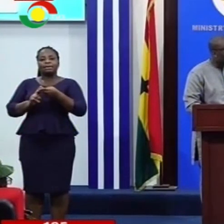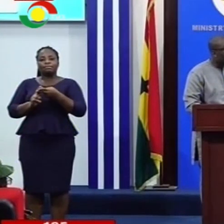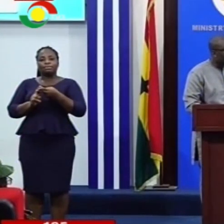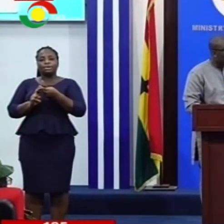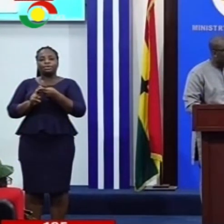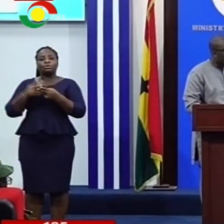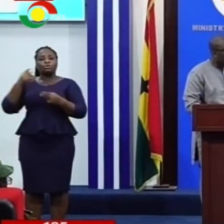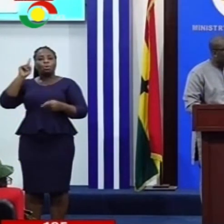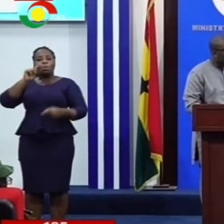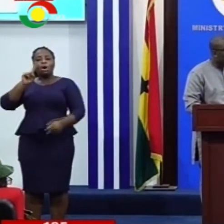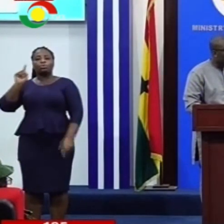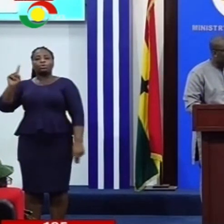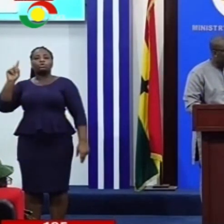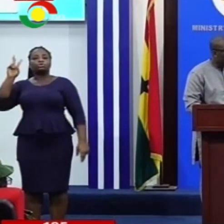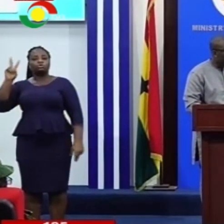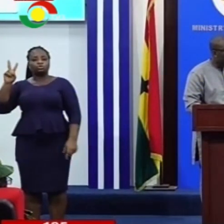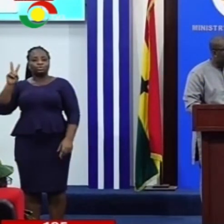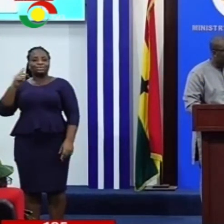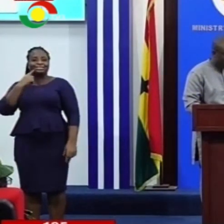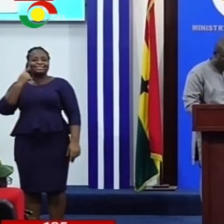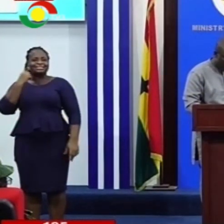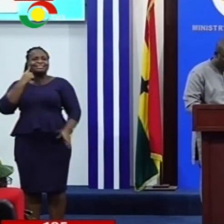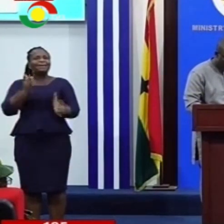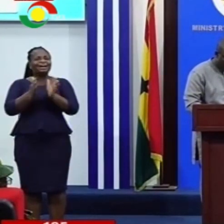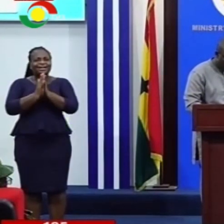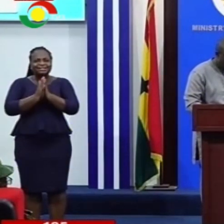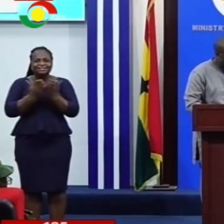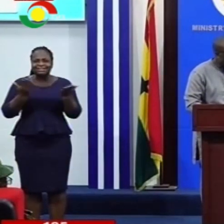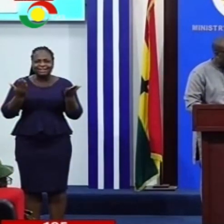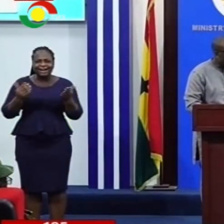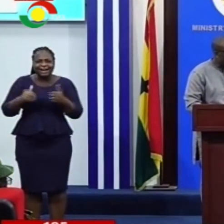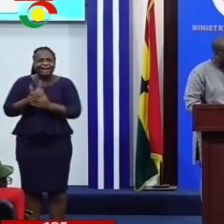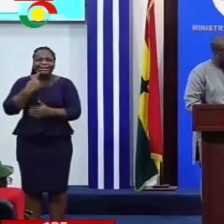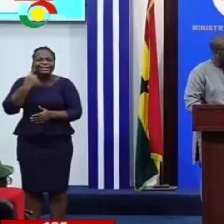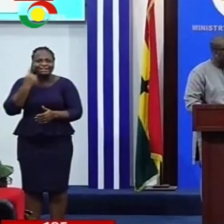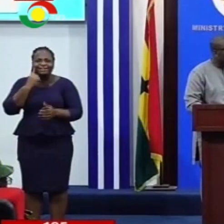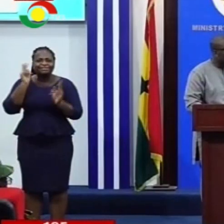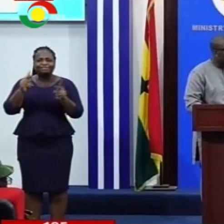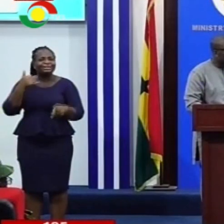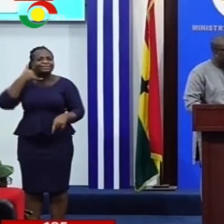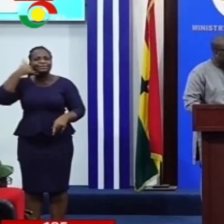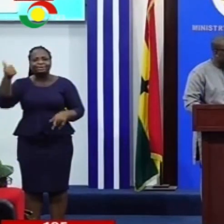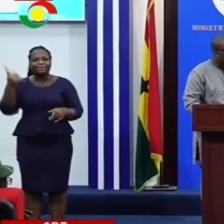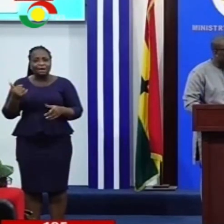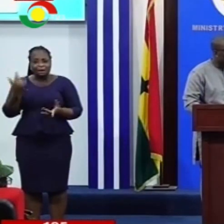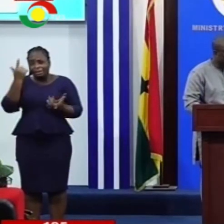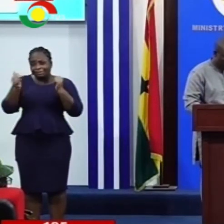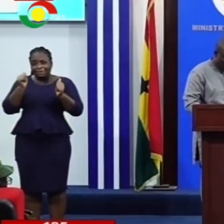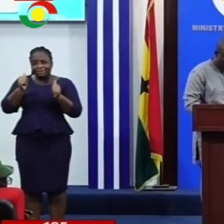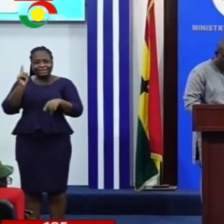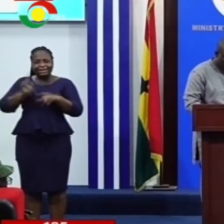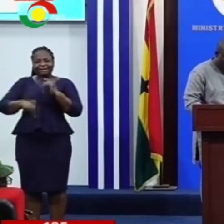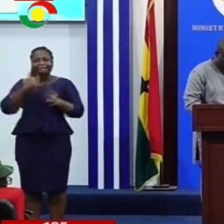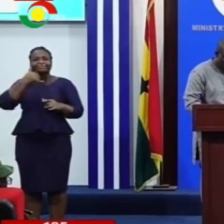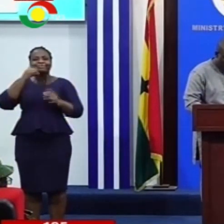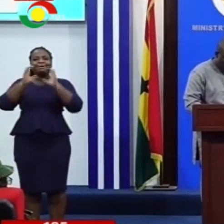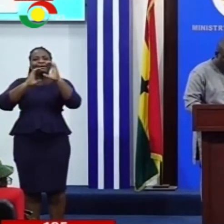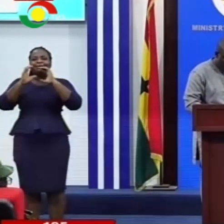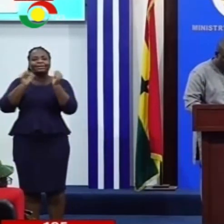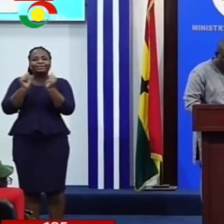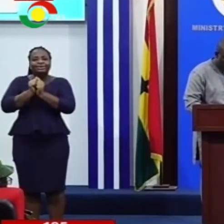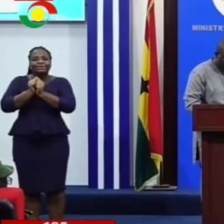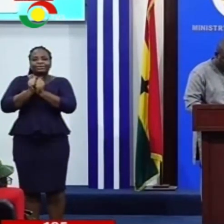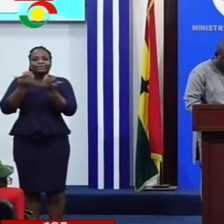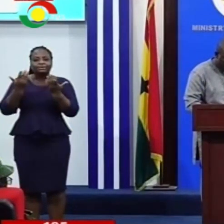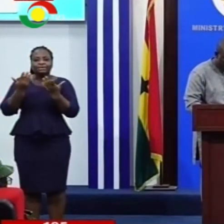call, 112. The deaf people are asking that, how can they also access it since they cannot call and talk on it? So is there going to